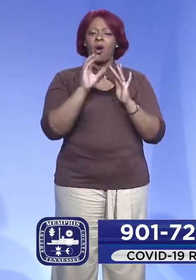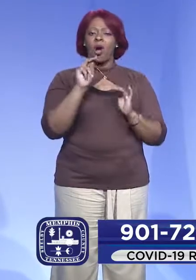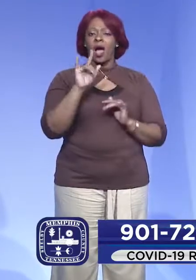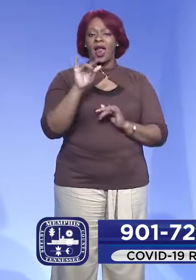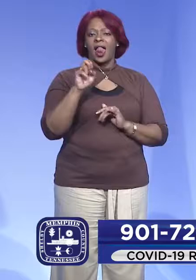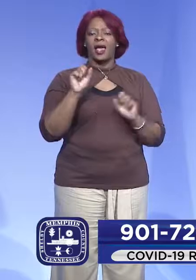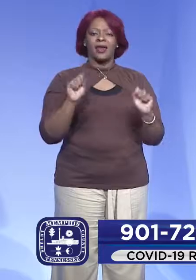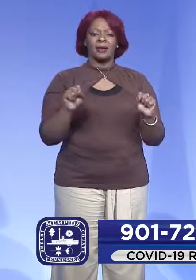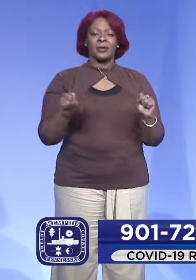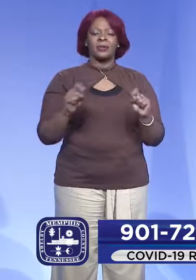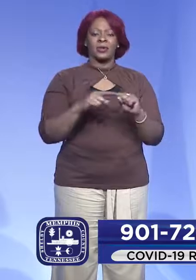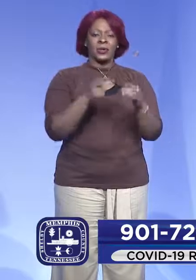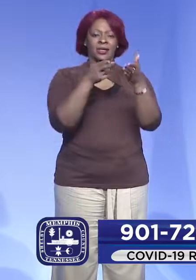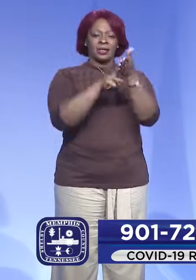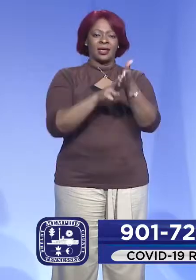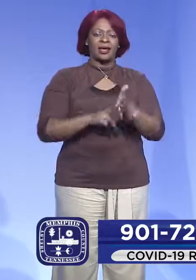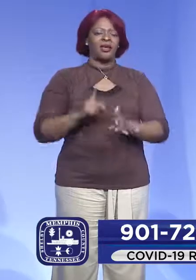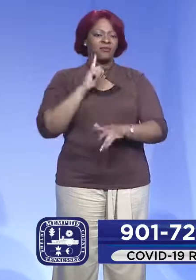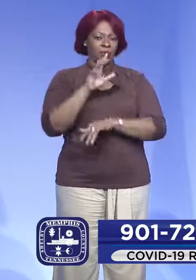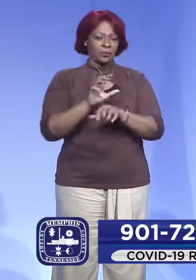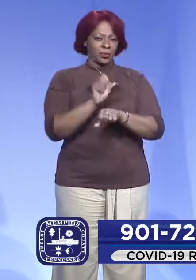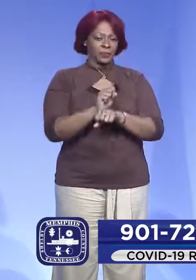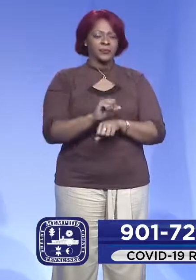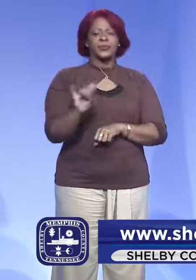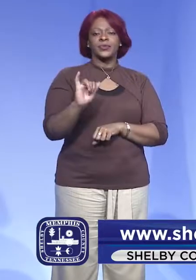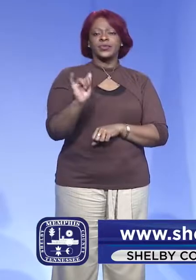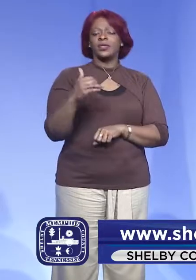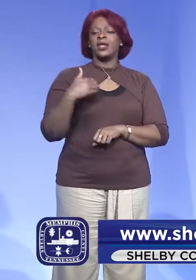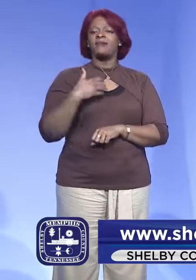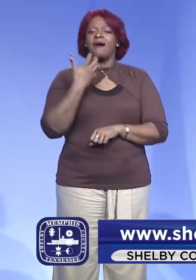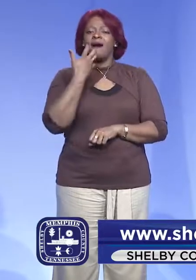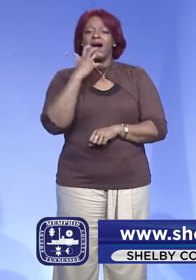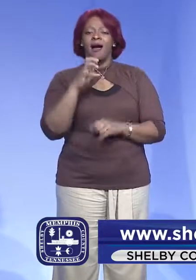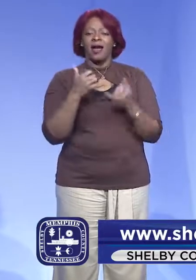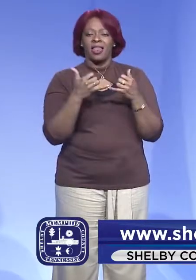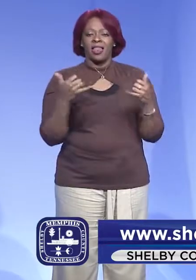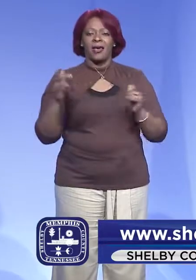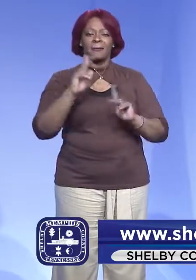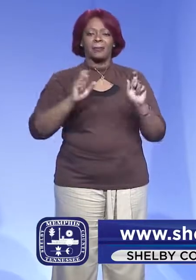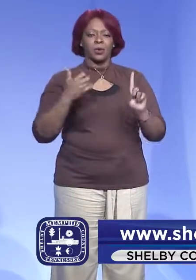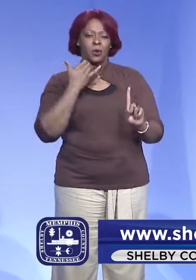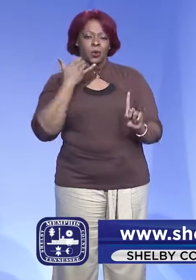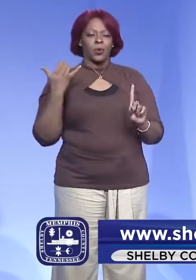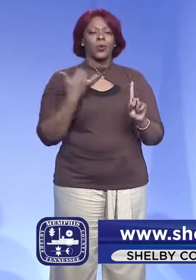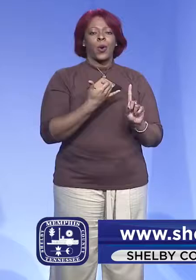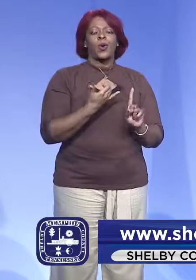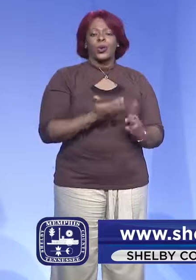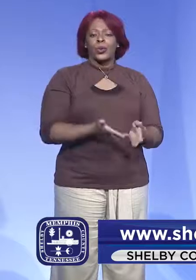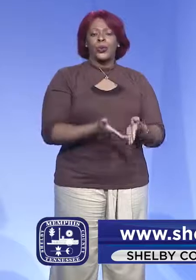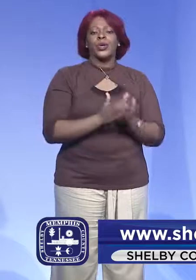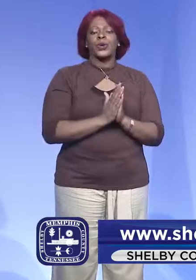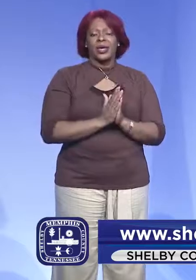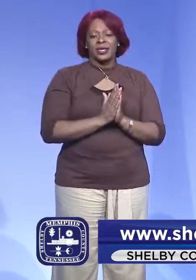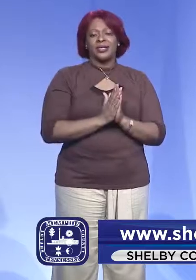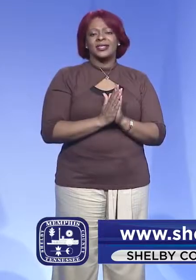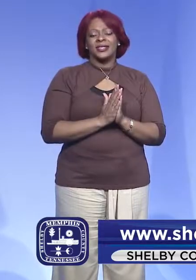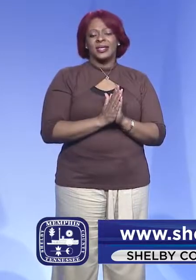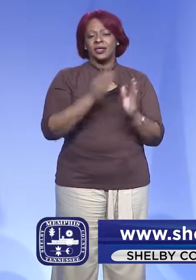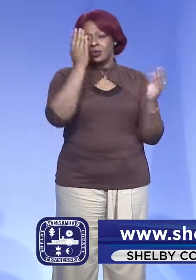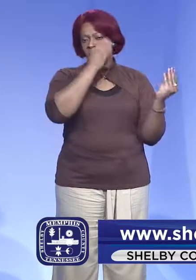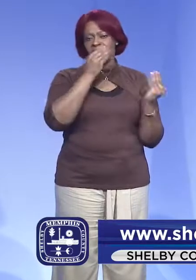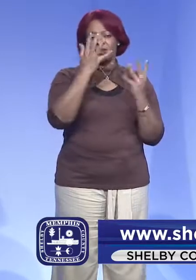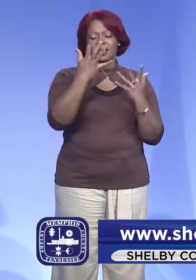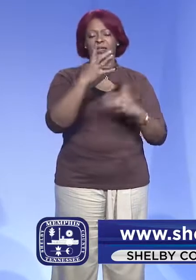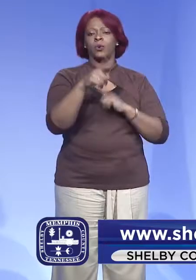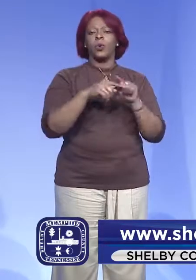to sign up for appointments. Also, there is the hotline where people can call in and request notification